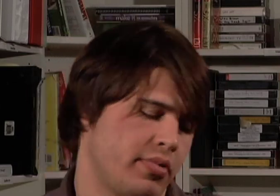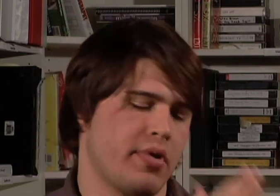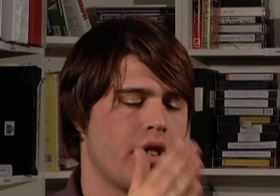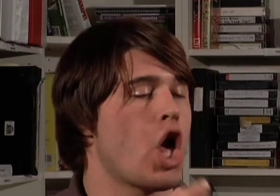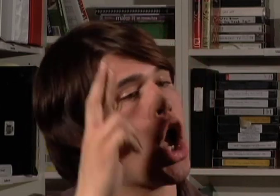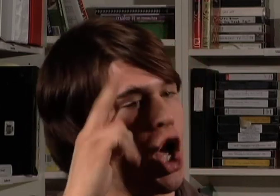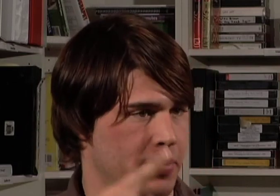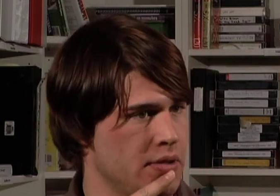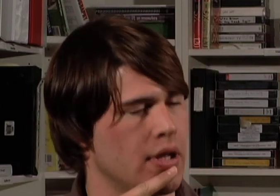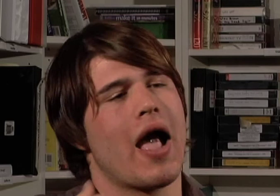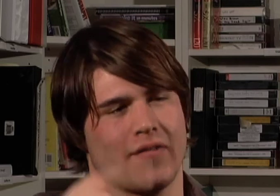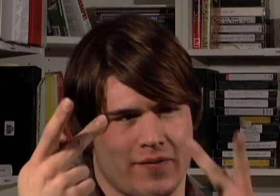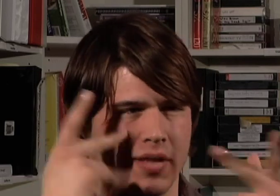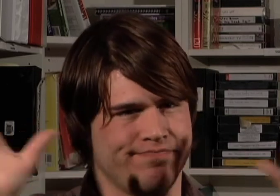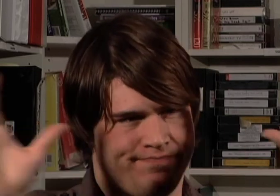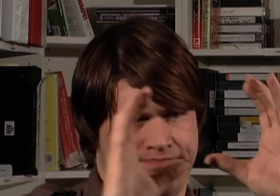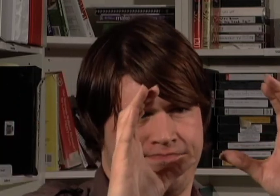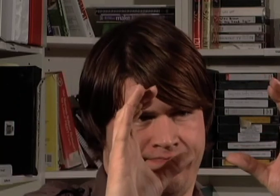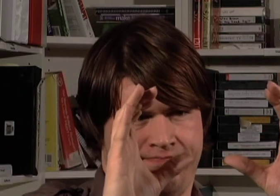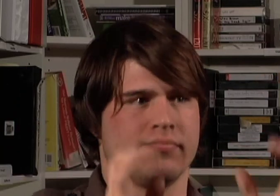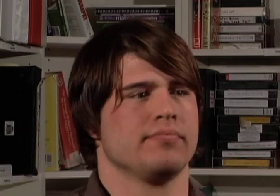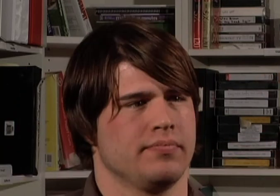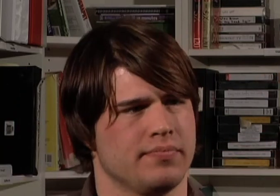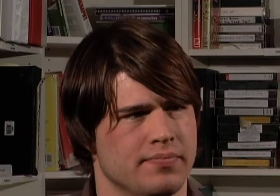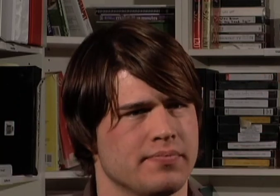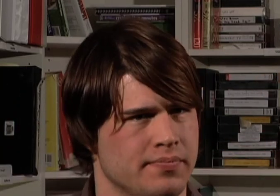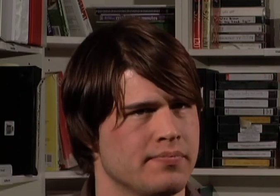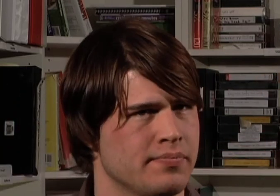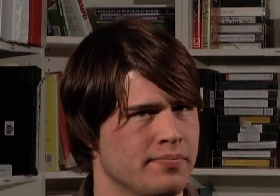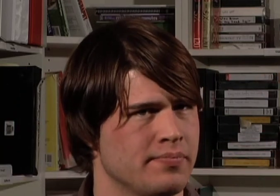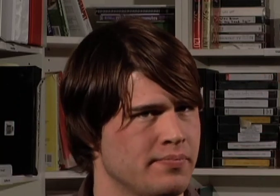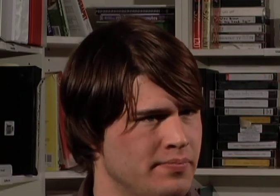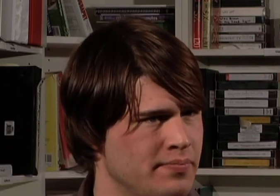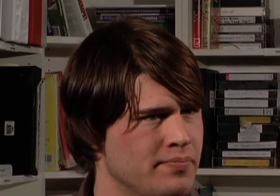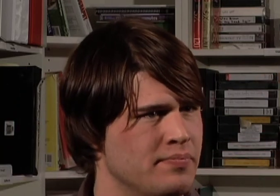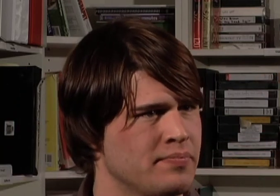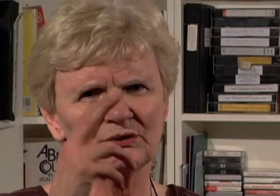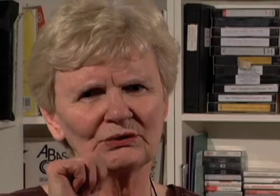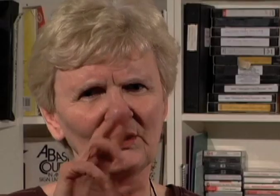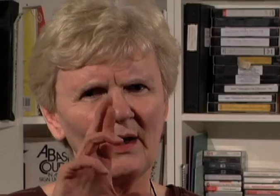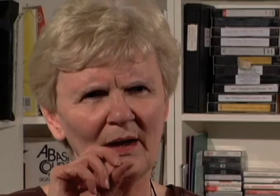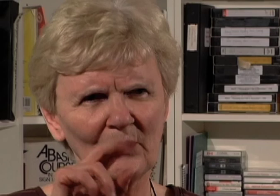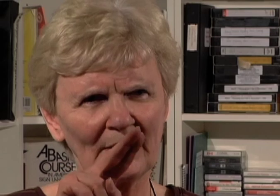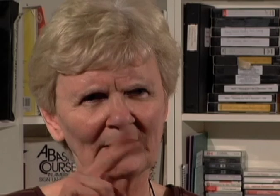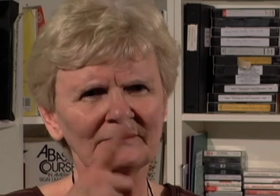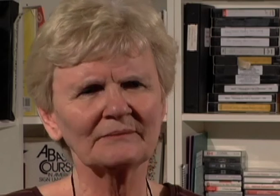that way. With my retinitis pigmentosa, I have tunnel vision. My name is Sharon, and I went